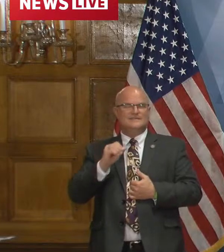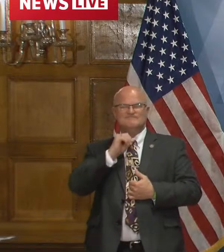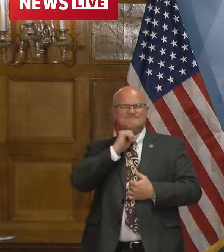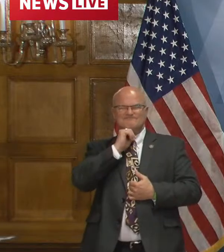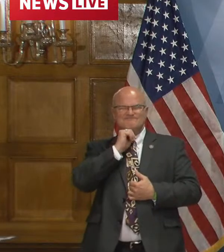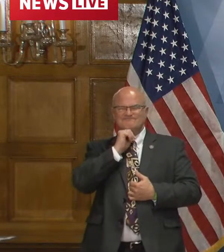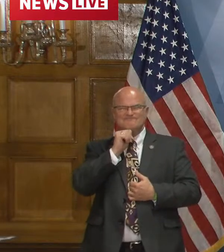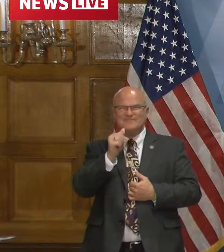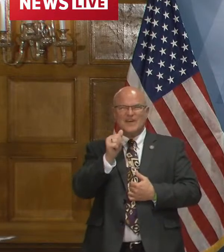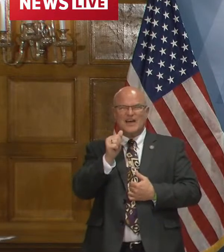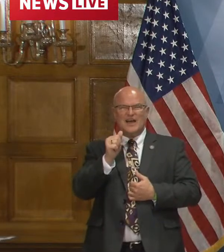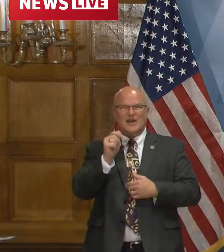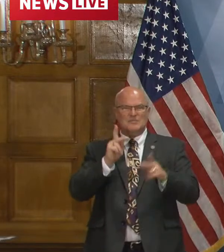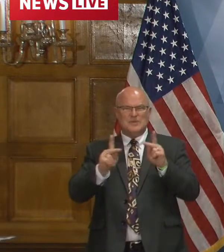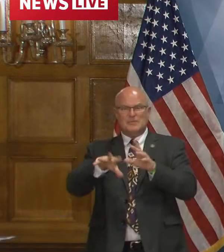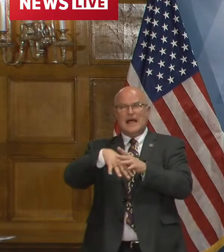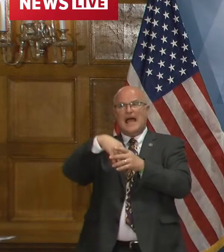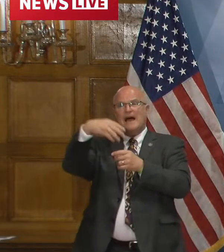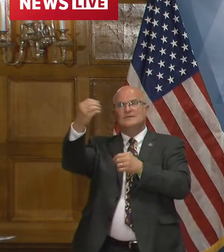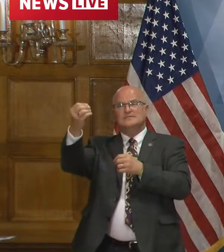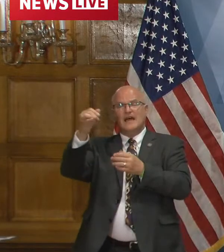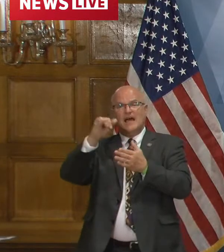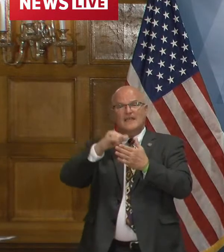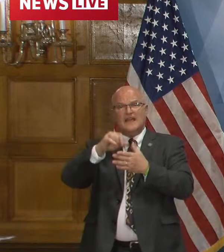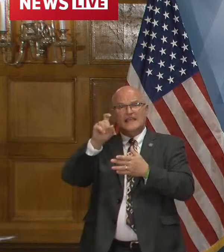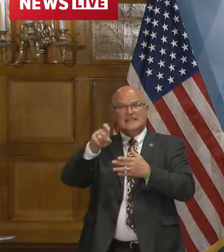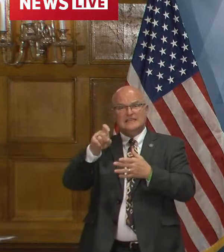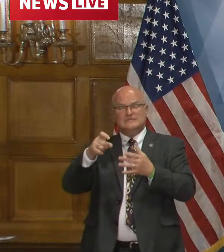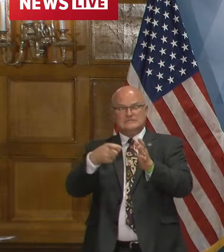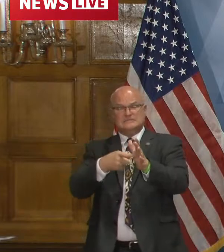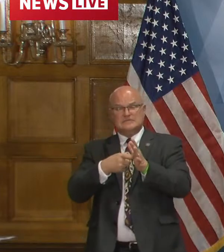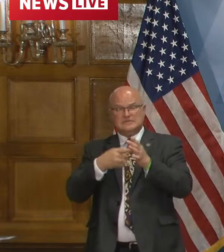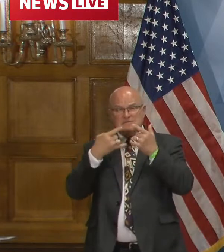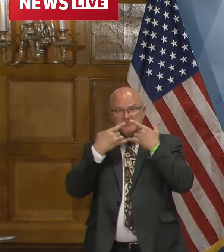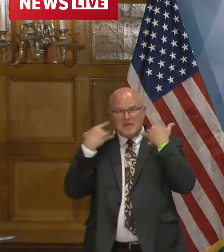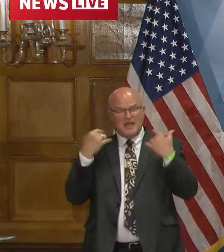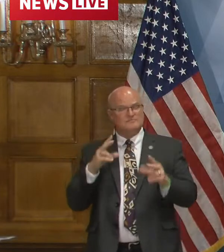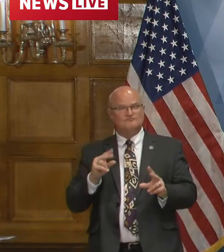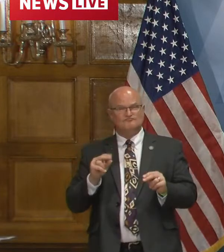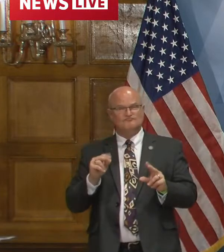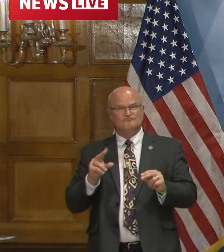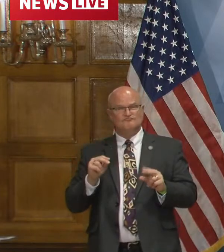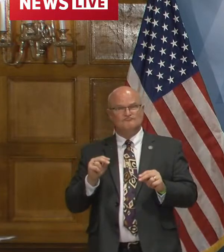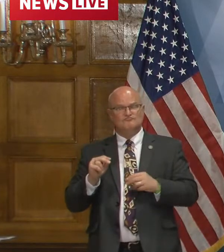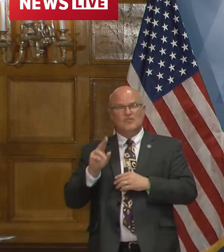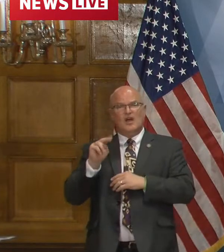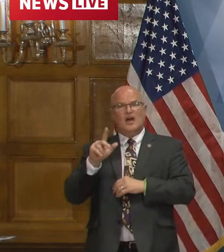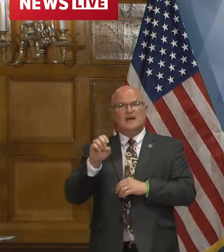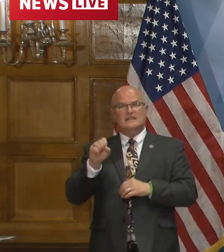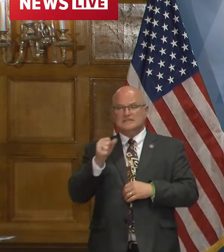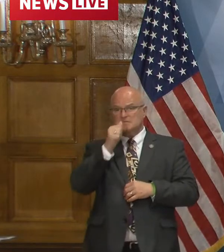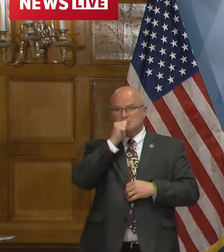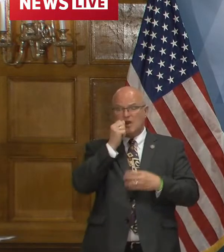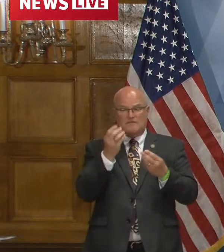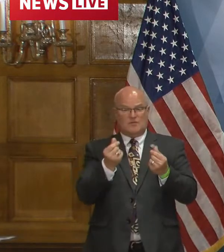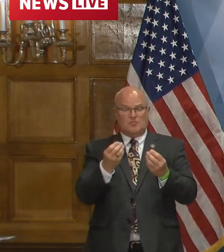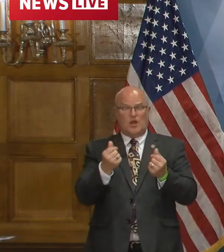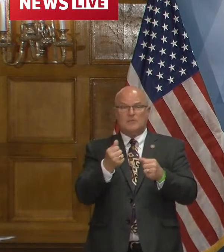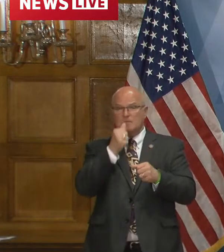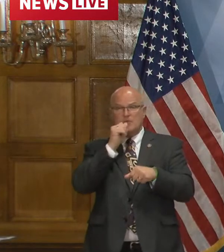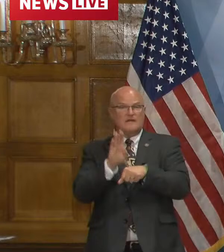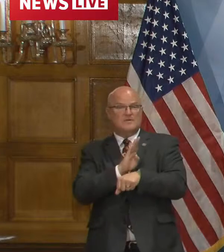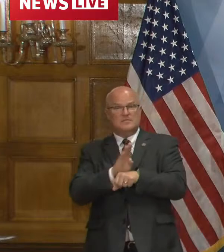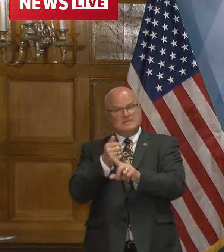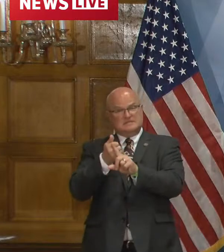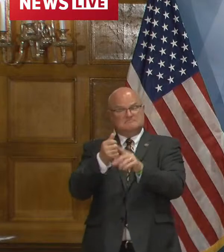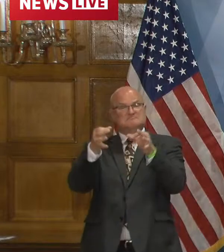not anyone that's outside that should be under requirement to wear a mask unless it's private property or a private